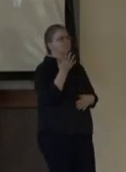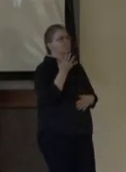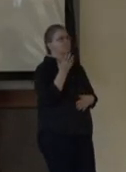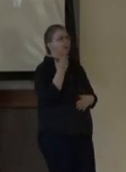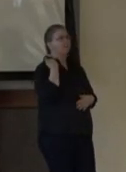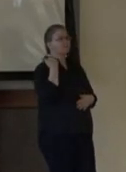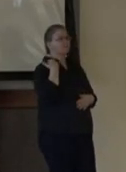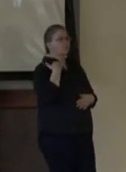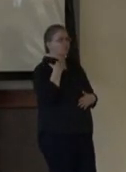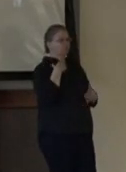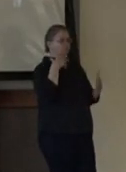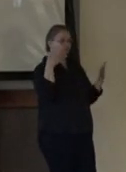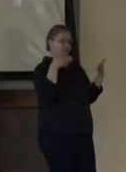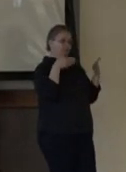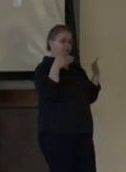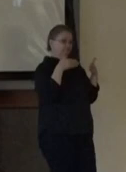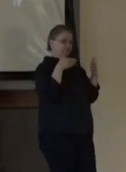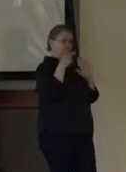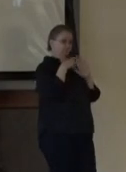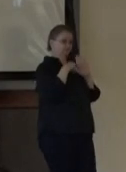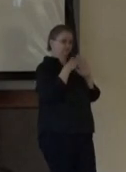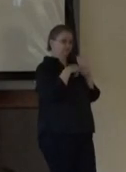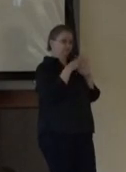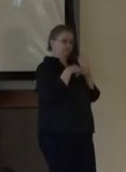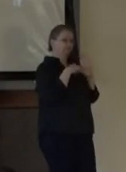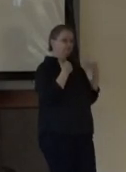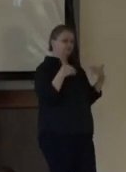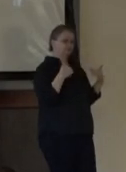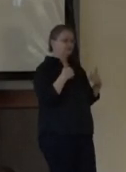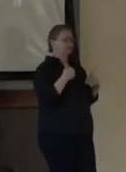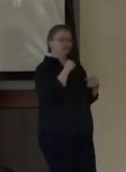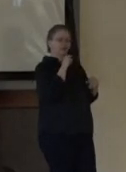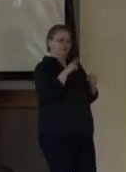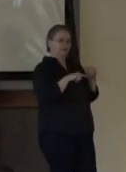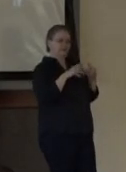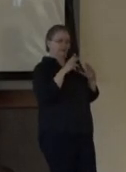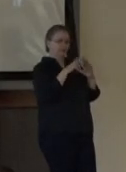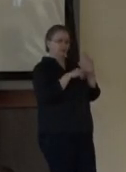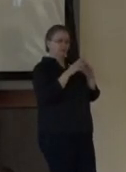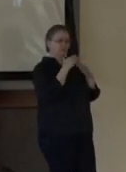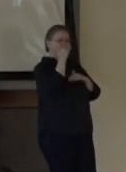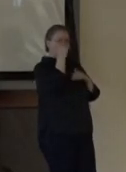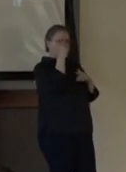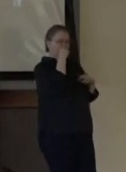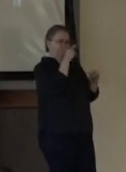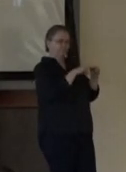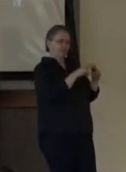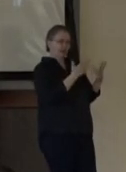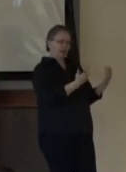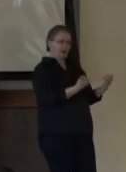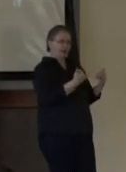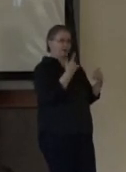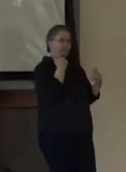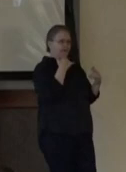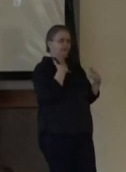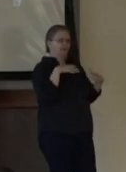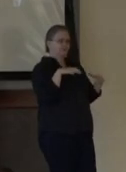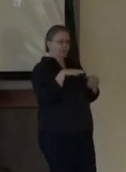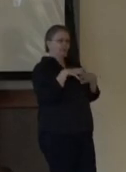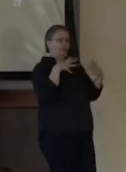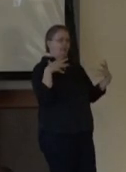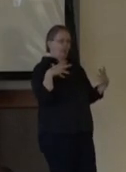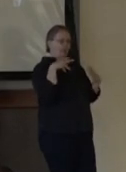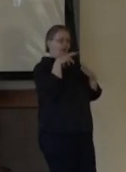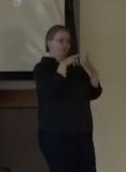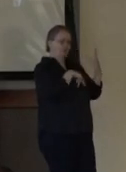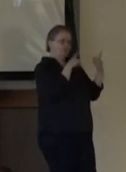to be a real avid reader for fun. I'm not able to read too much for fun anymore because I have more than enough reading I have to do